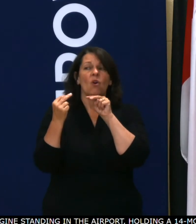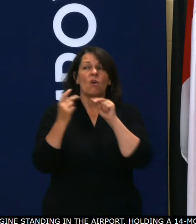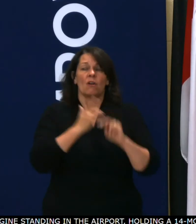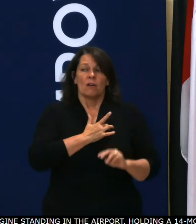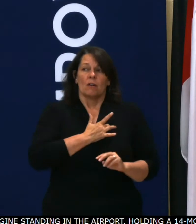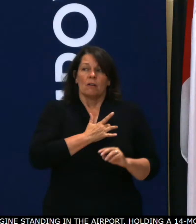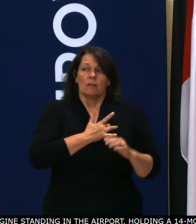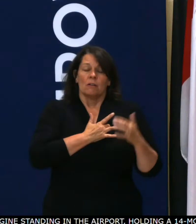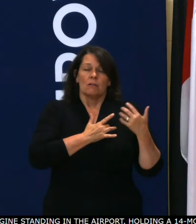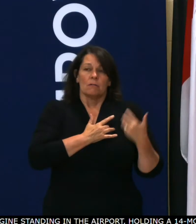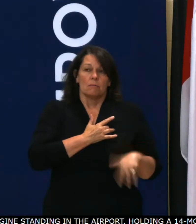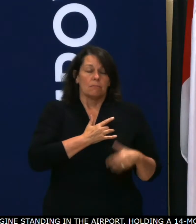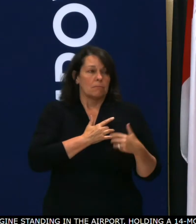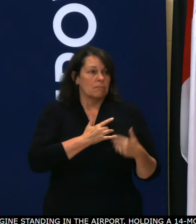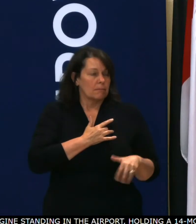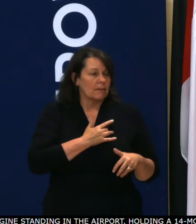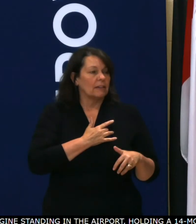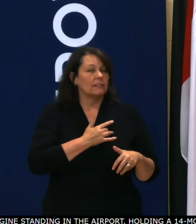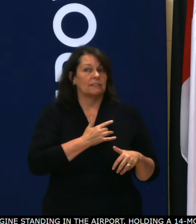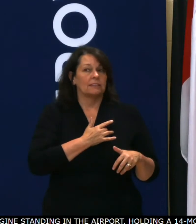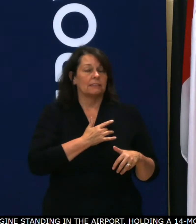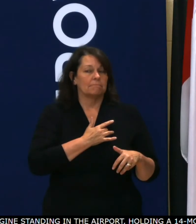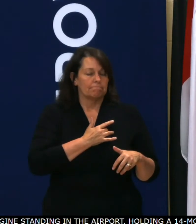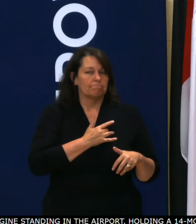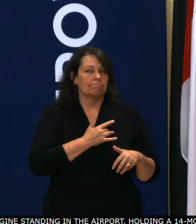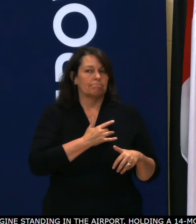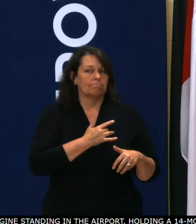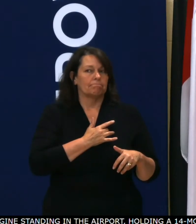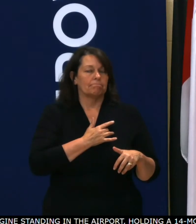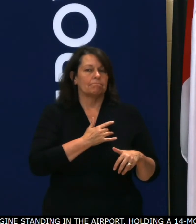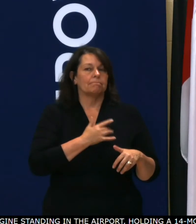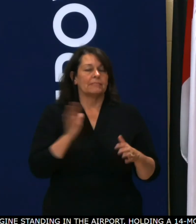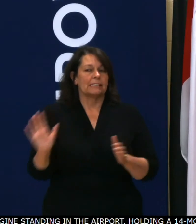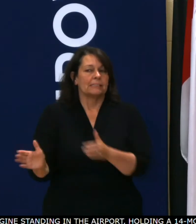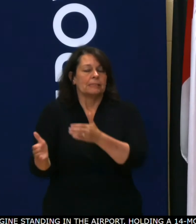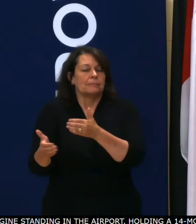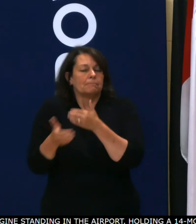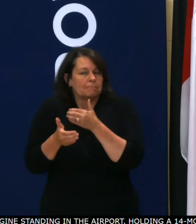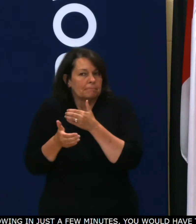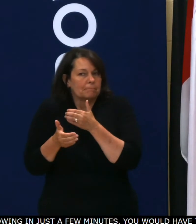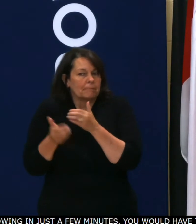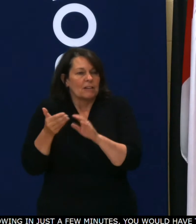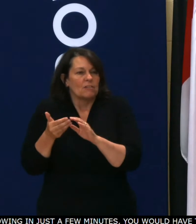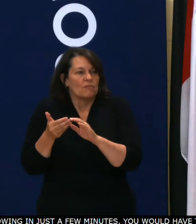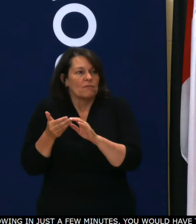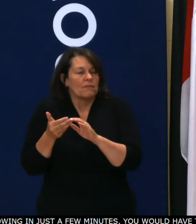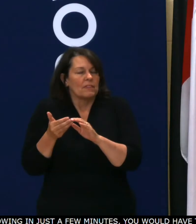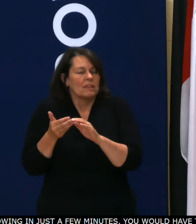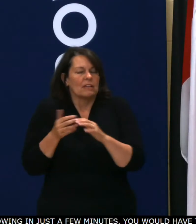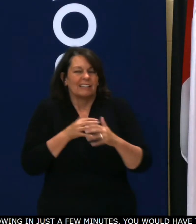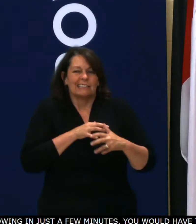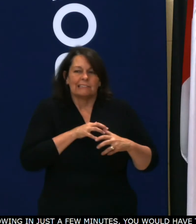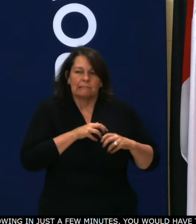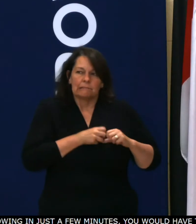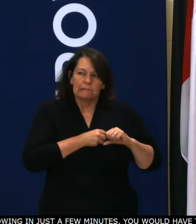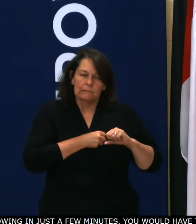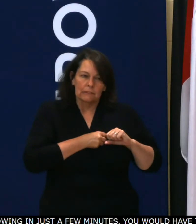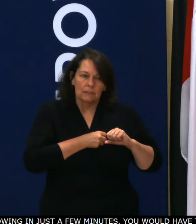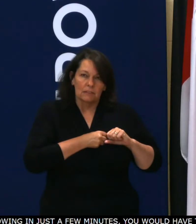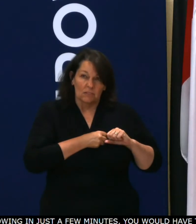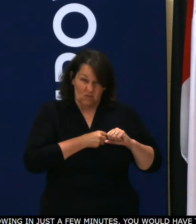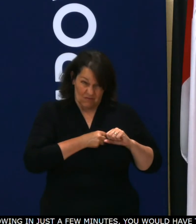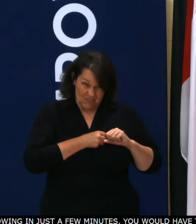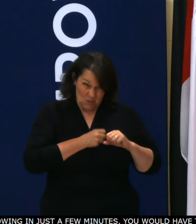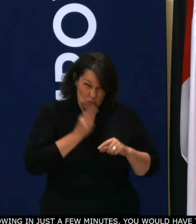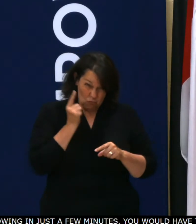of my decision. As I nursed him one last time before my flight, my heart ached. Was I making